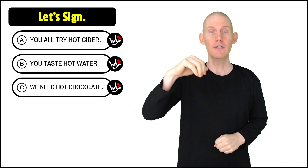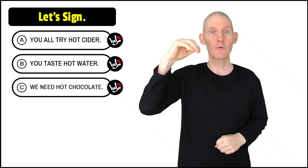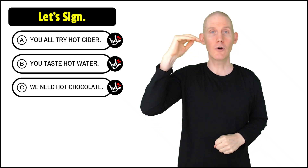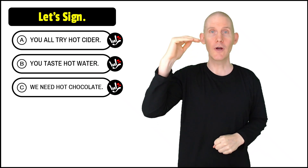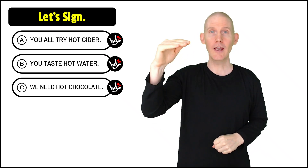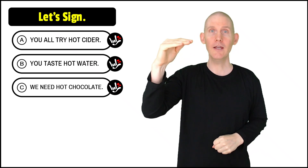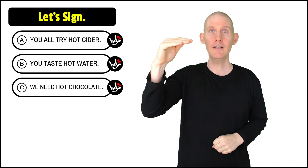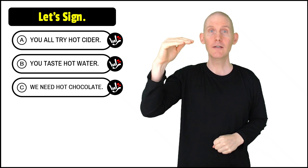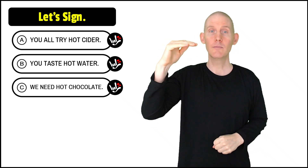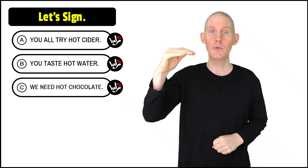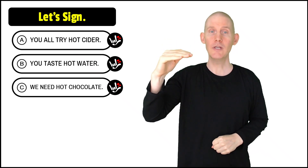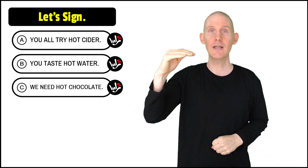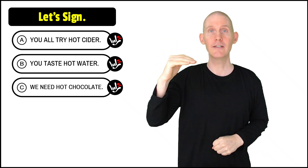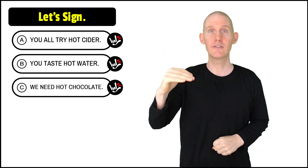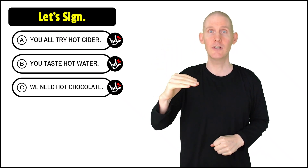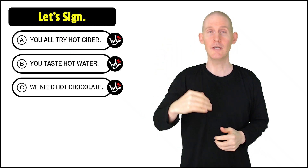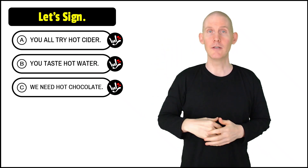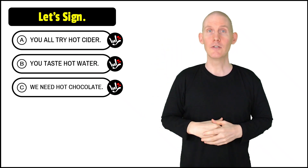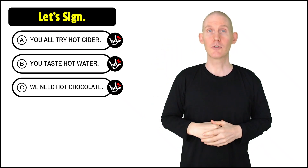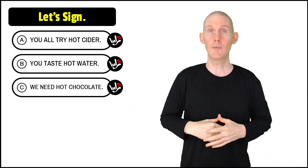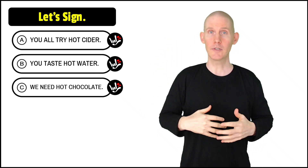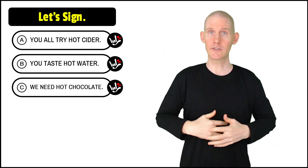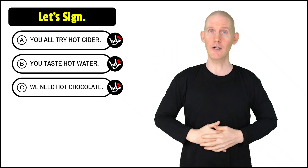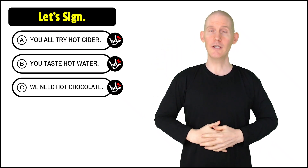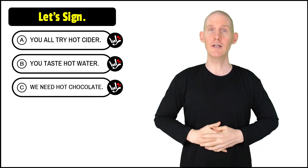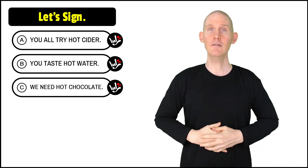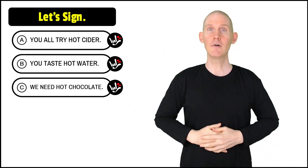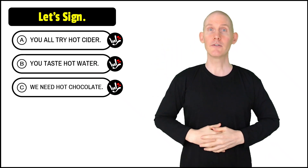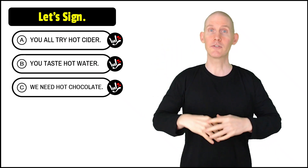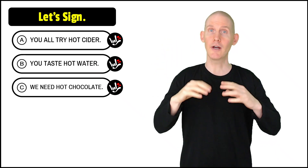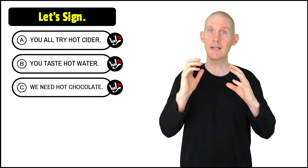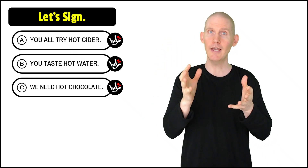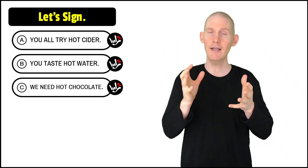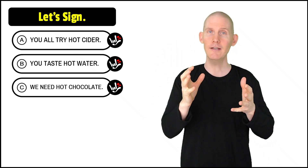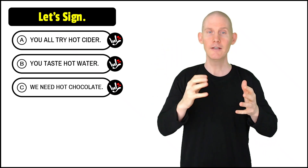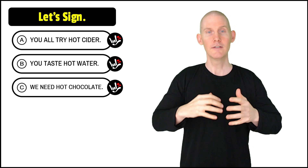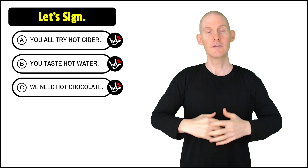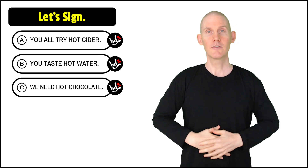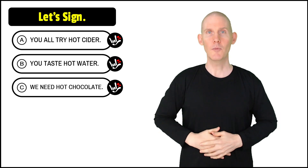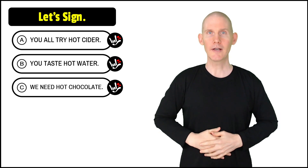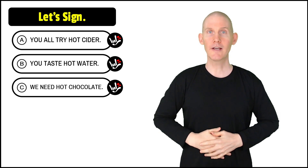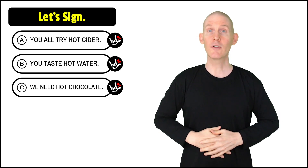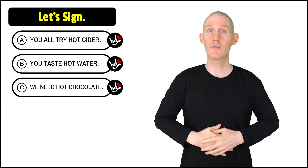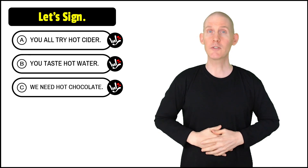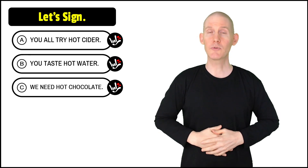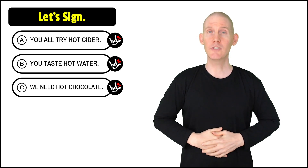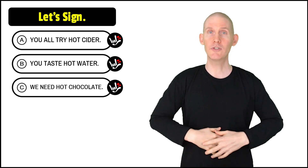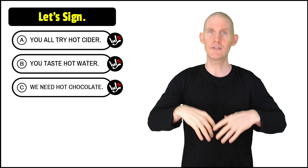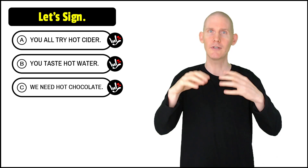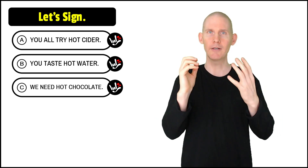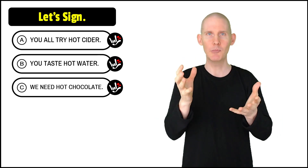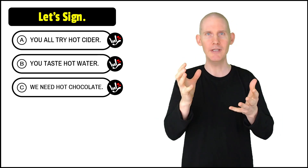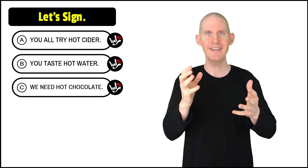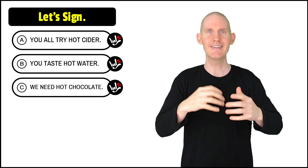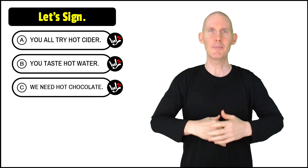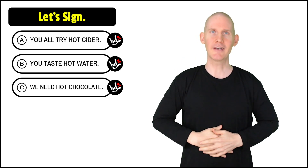go A, B, and C. So I'm going to start here, sign A, go back down to the rest position, sign B, back